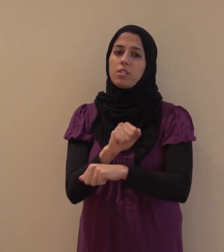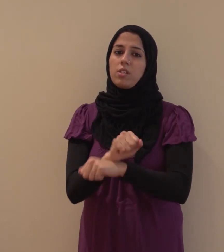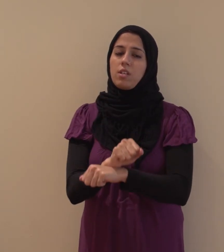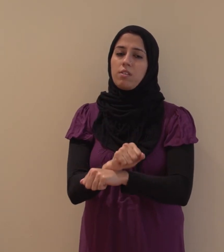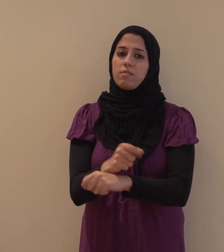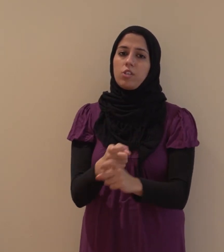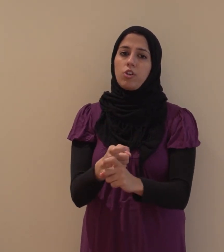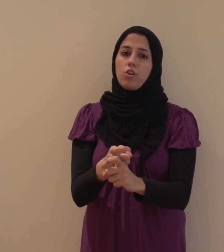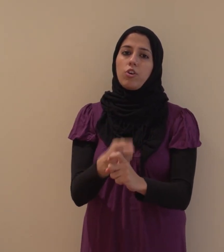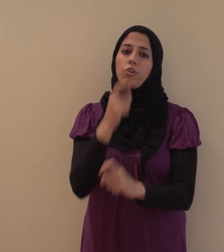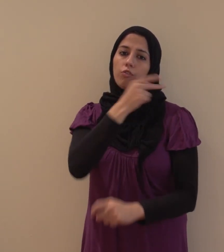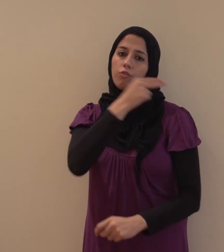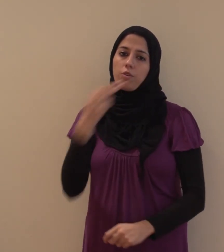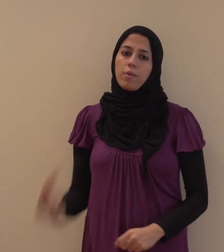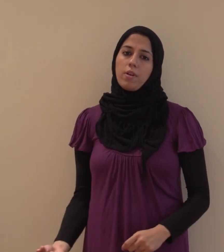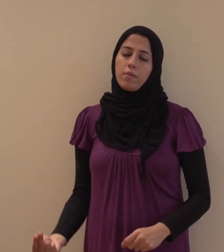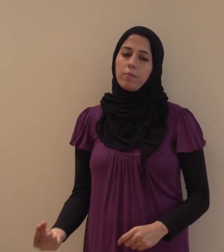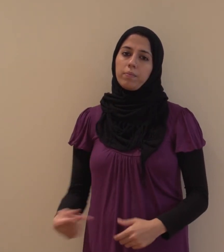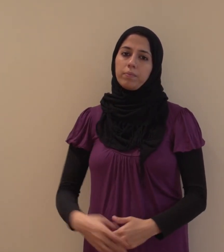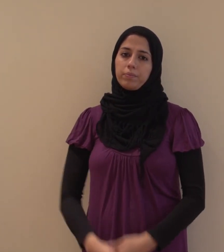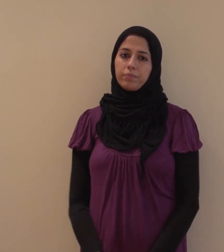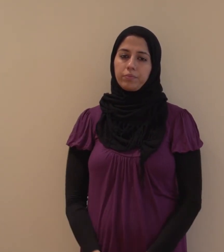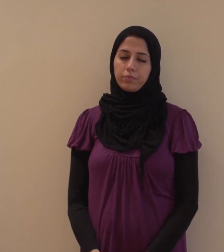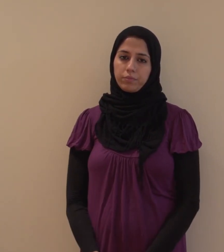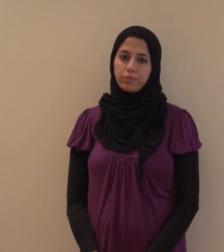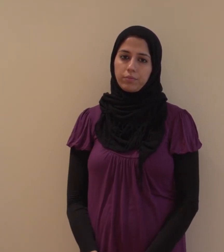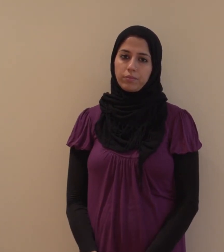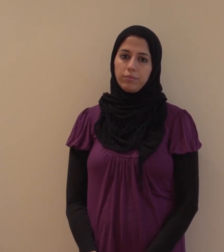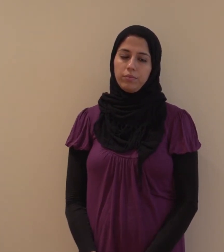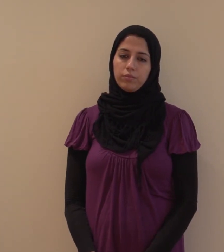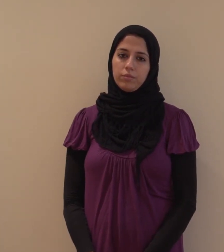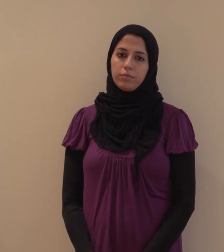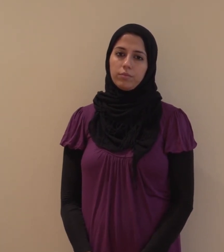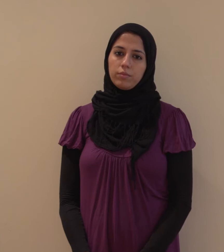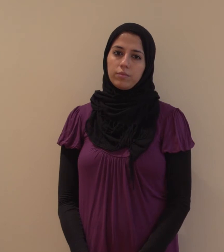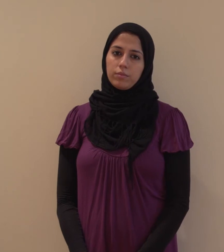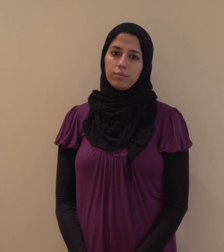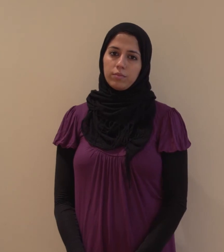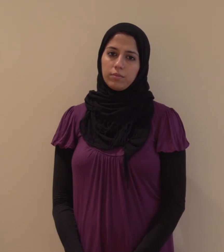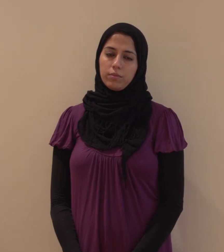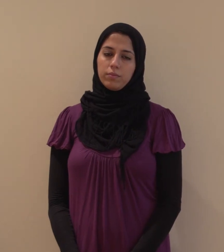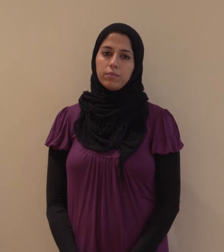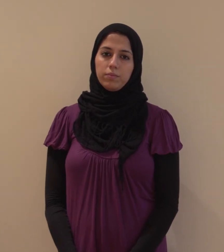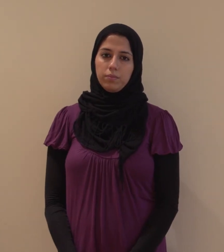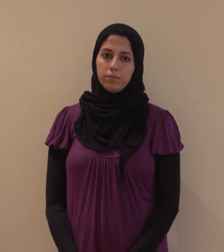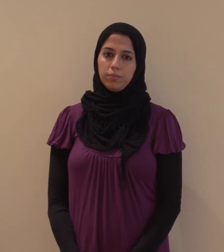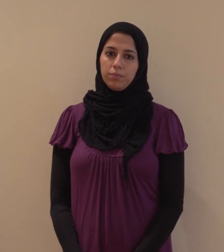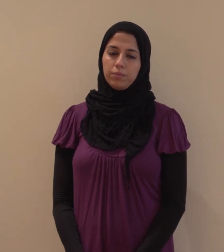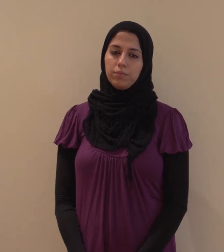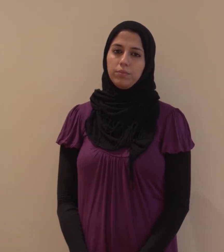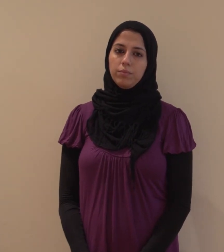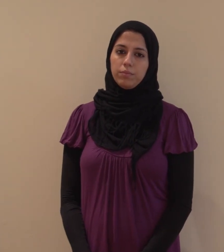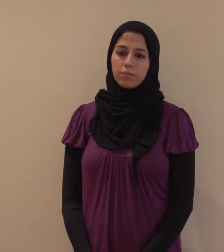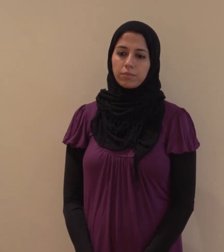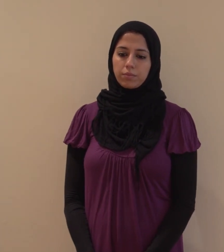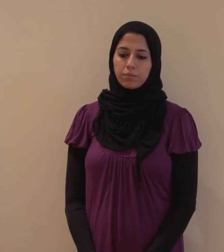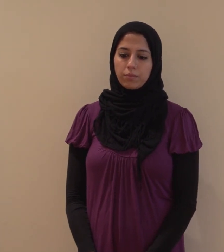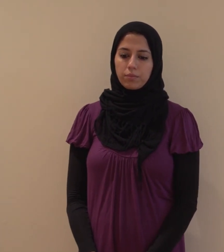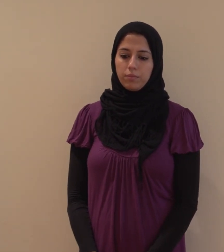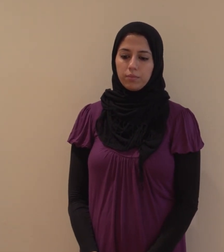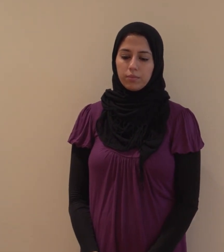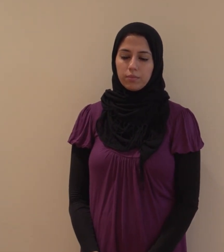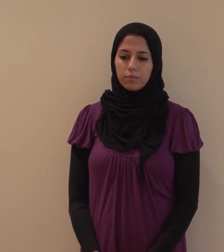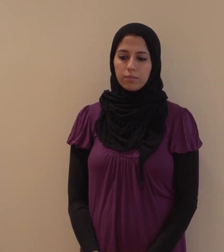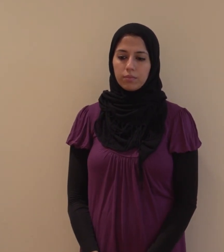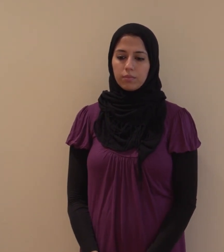look at that scene that happens every day at the time of breaking your fast, that you come, sit together, dates